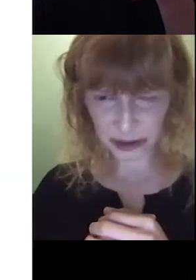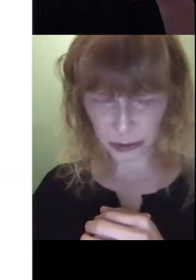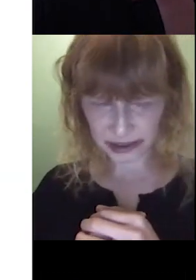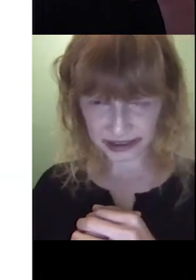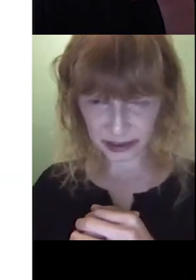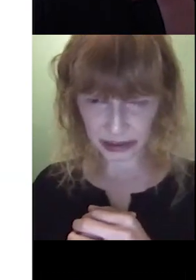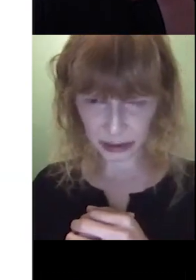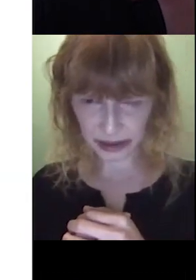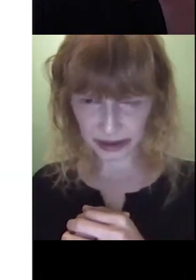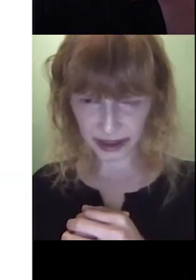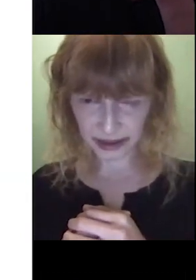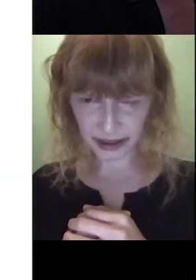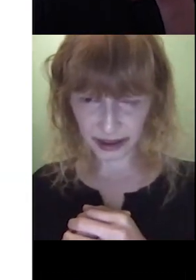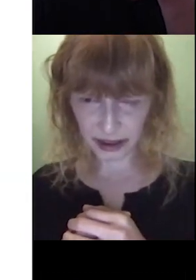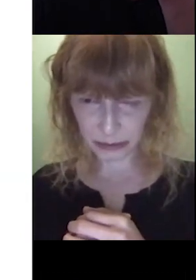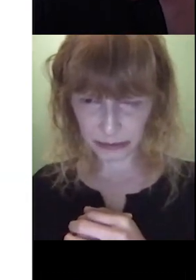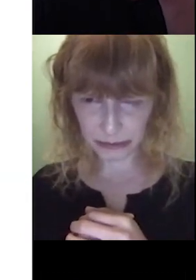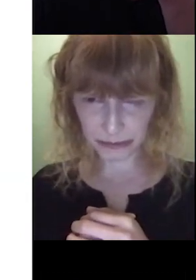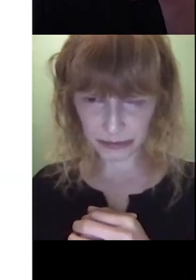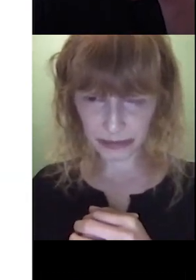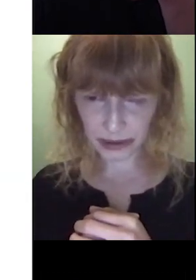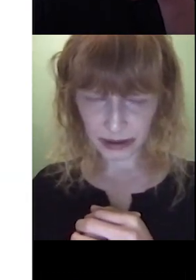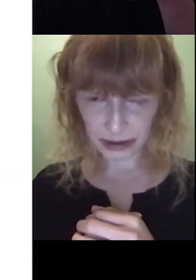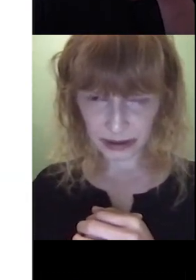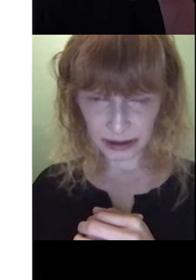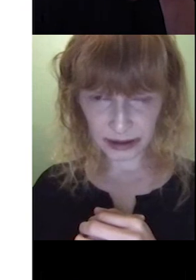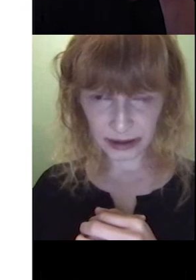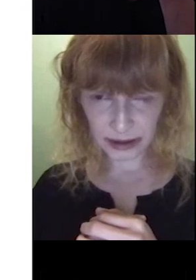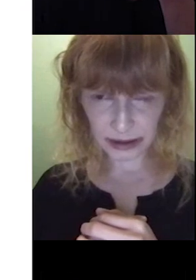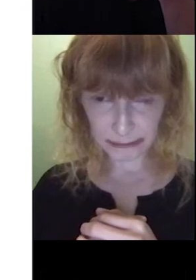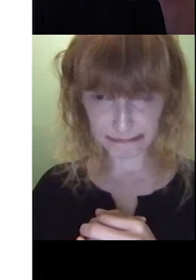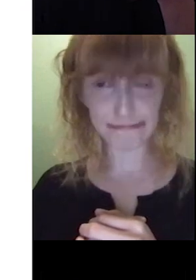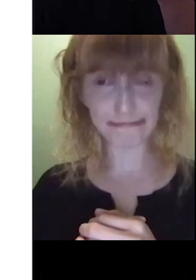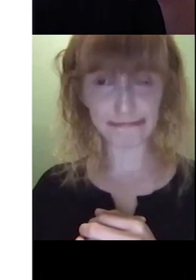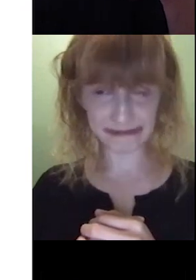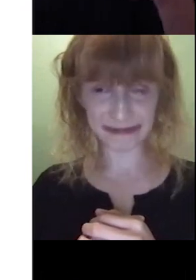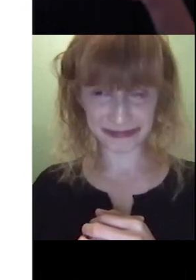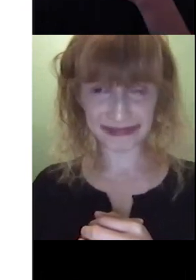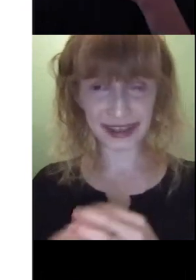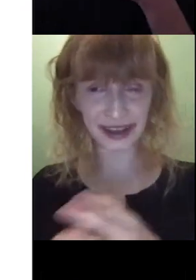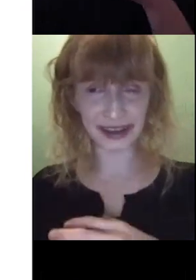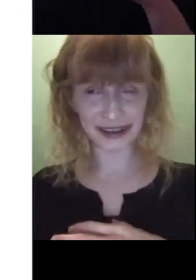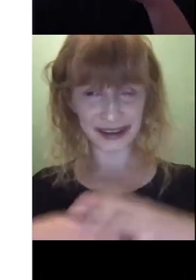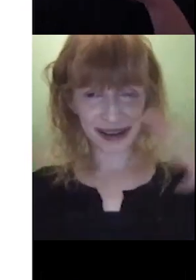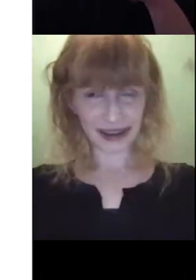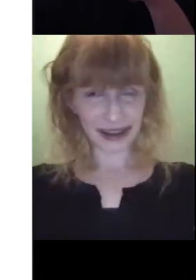we could say something about that. He's also very big and very brown. Very nice. That's